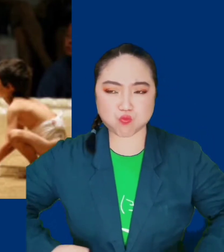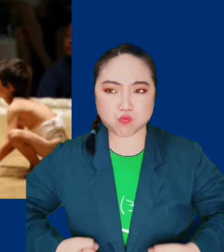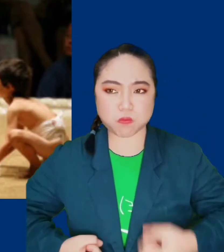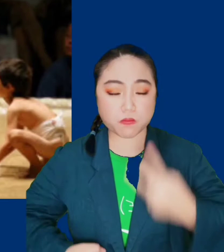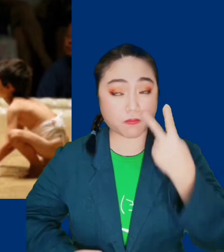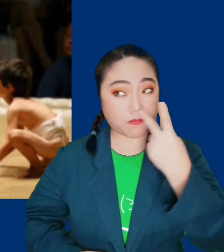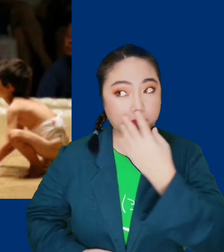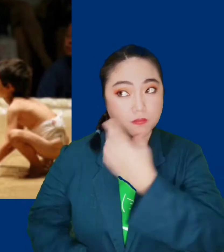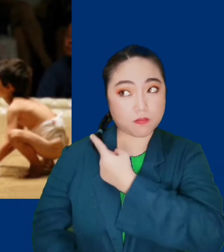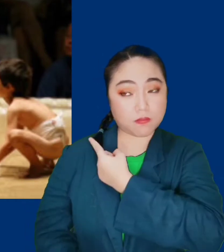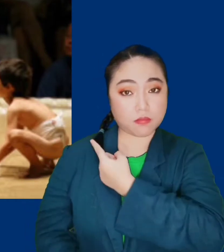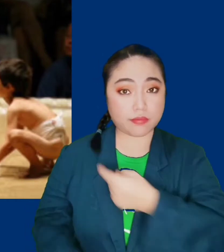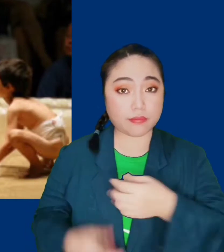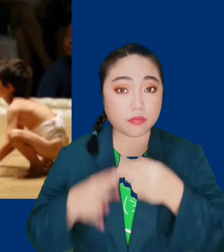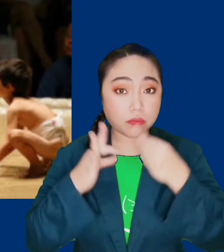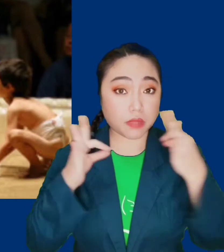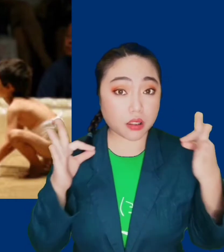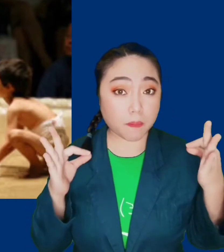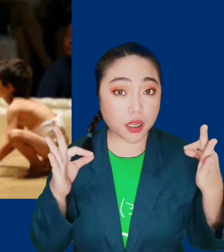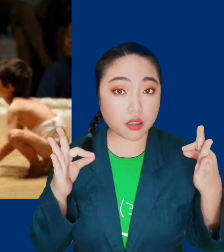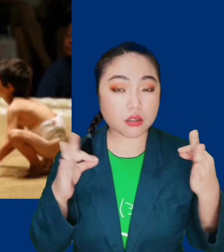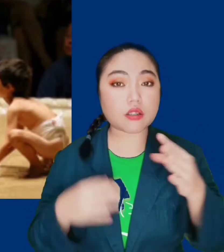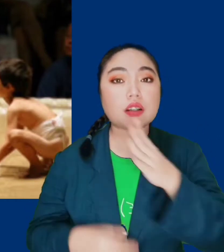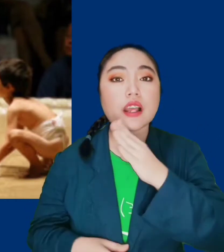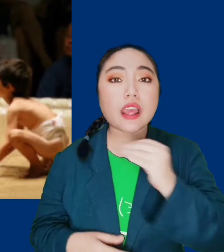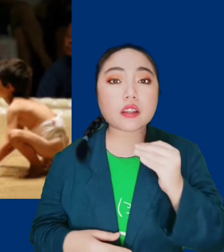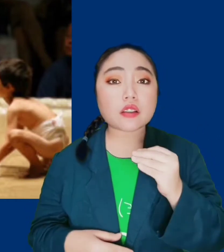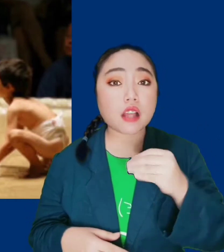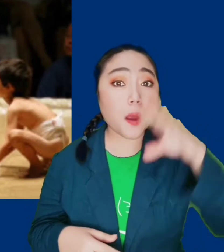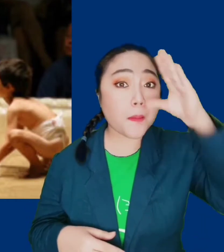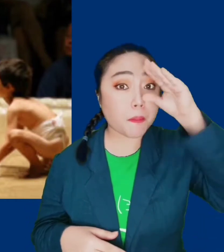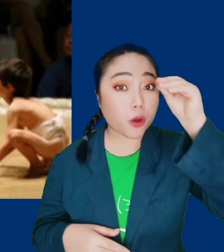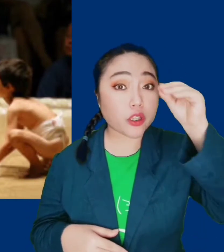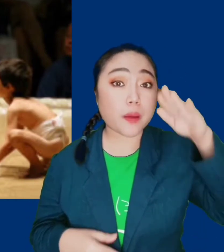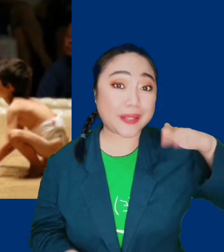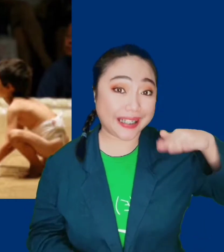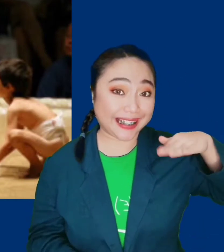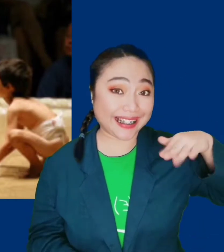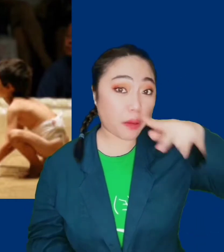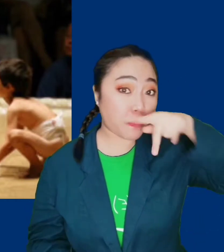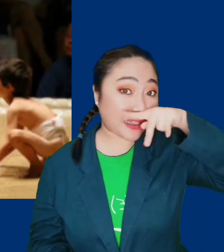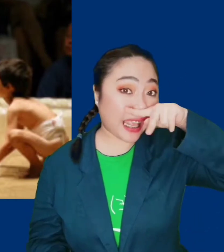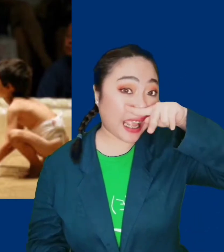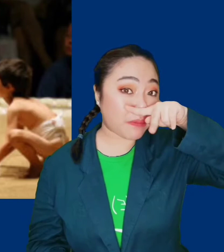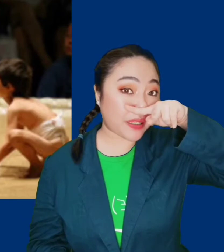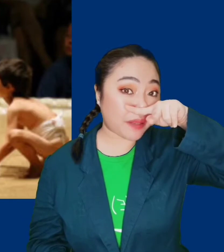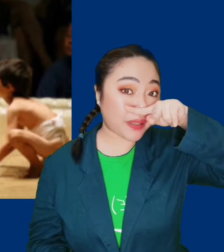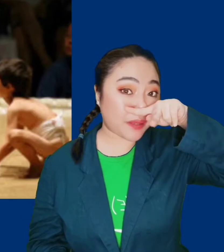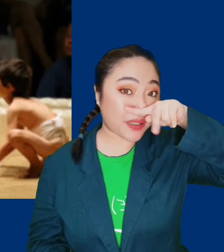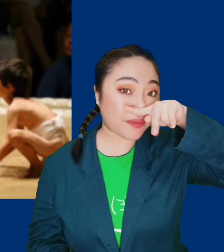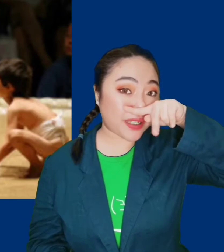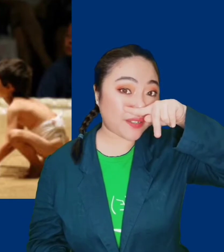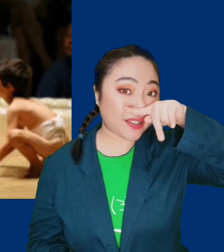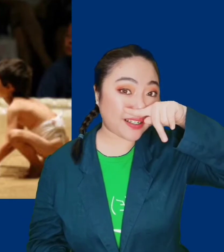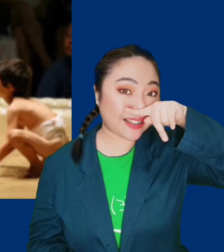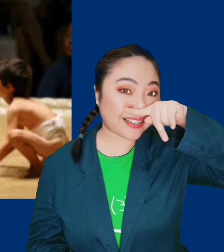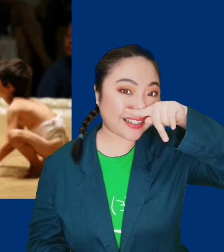one. Can you see in the picture? The fat one. And a boy, a kid.